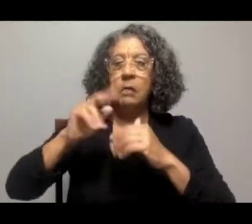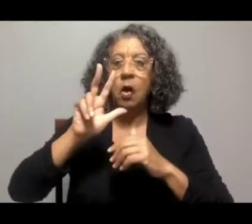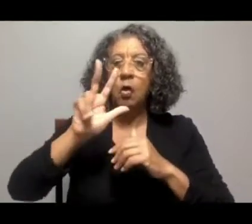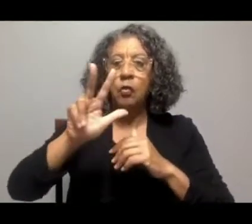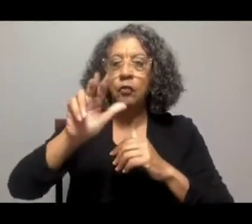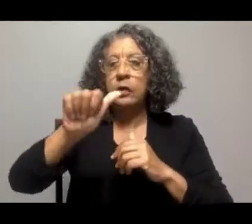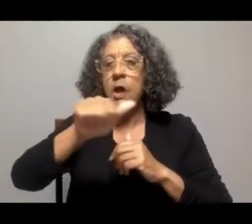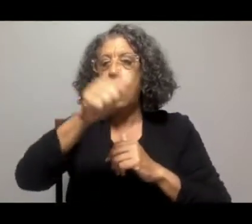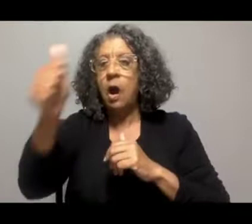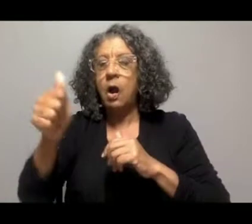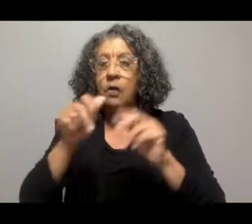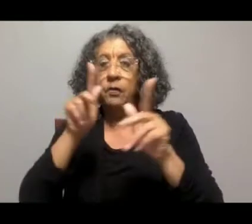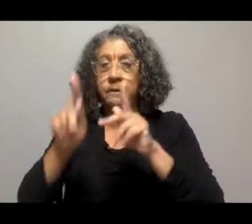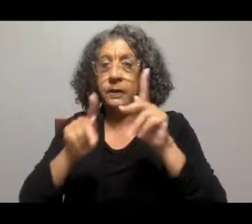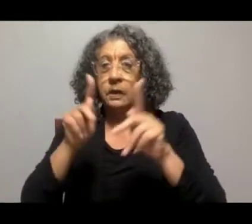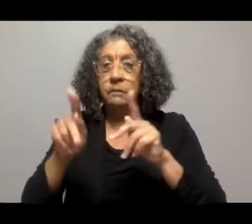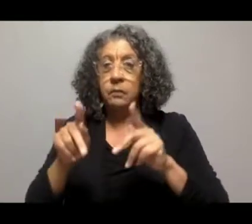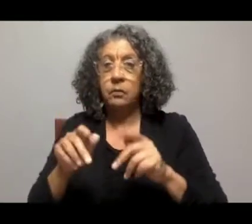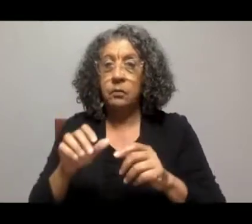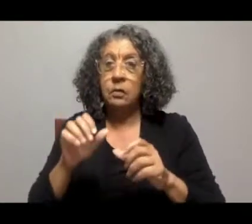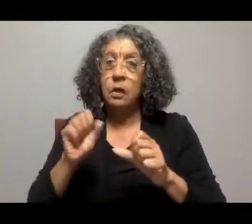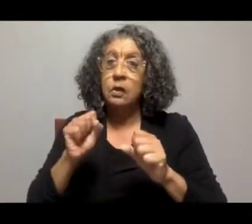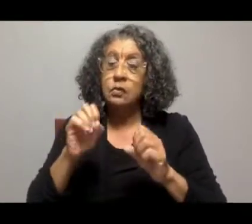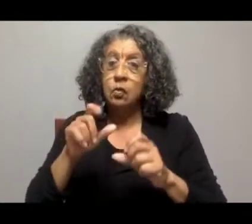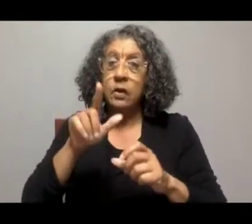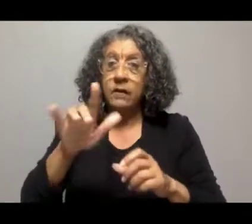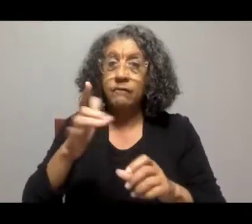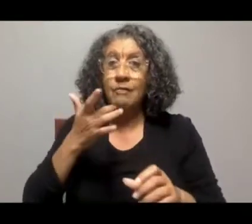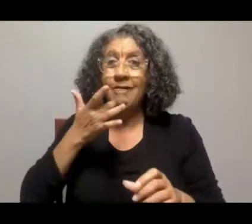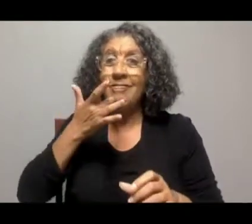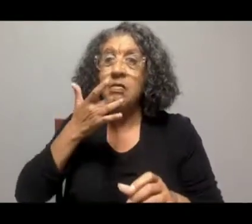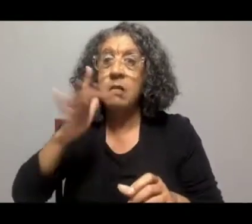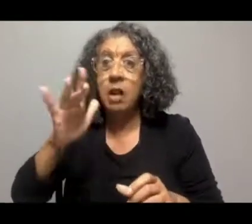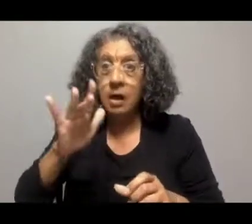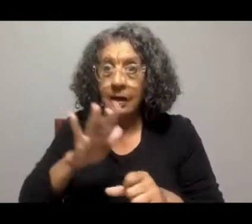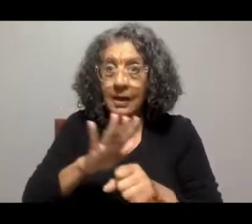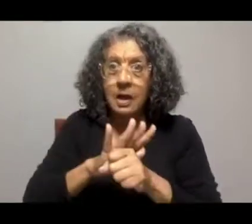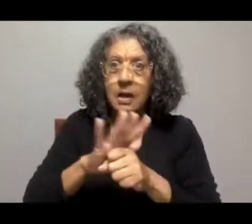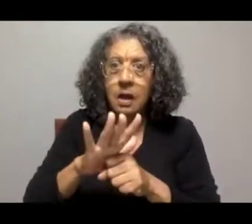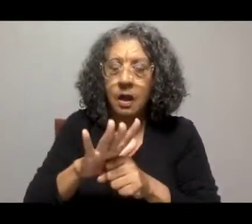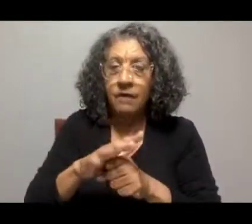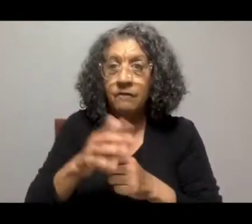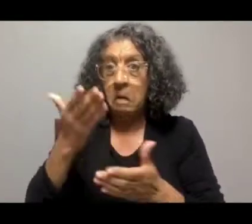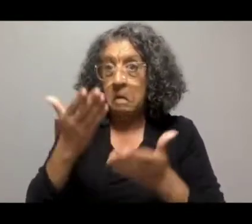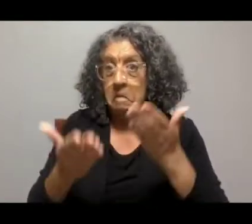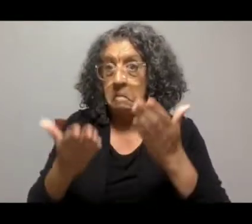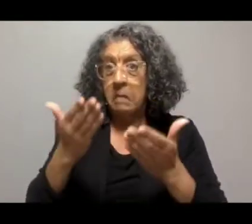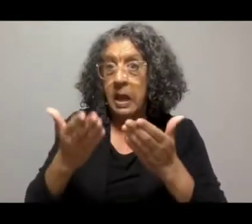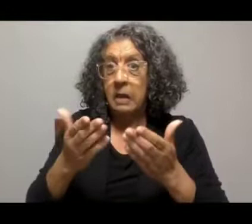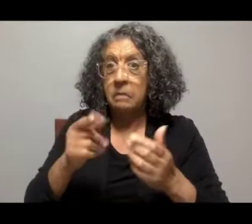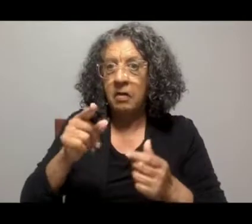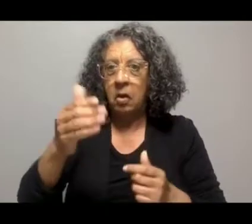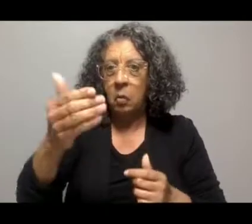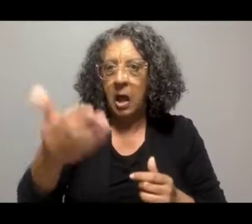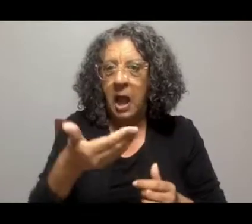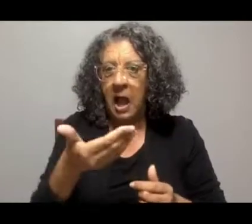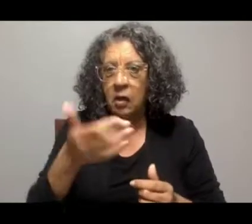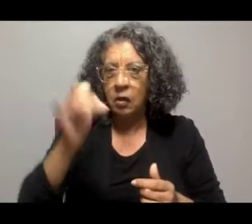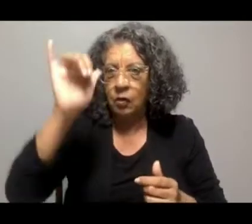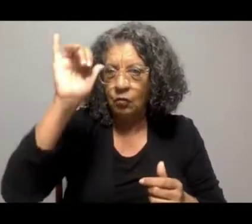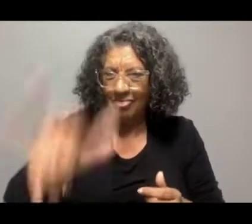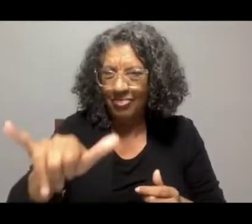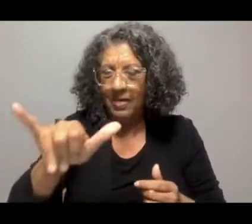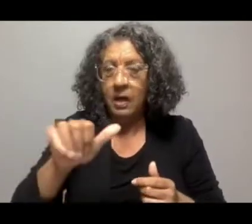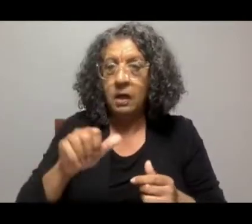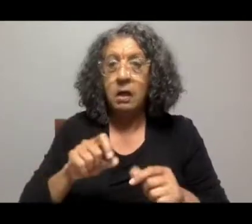By law, a company needs to interview a minimum of 3 other people. And maybe